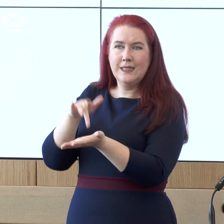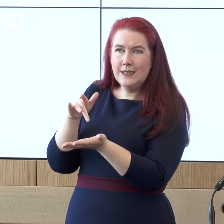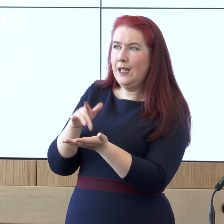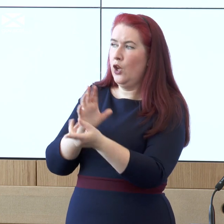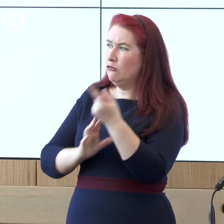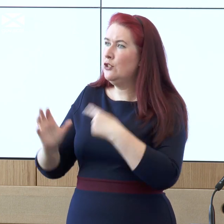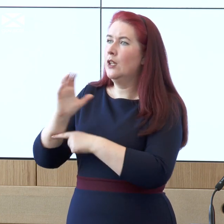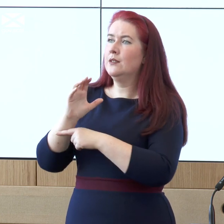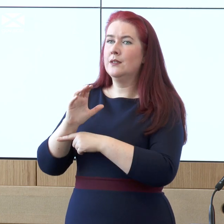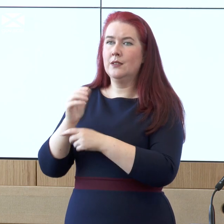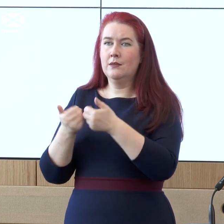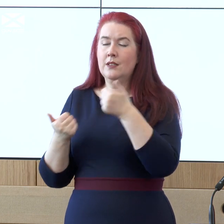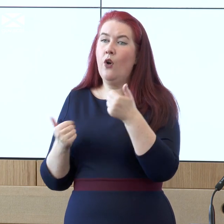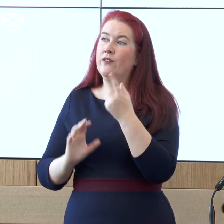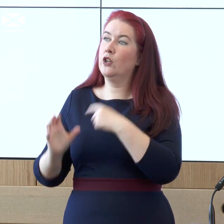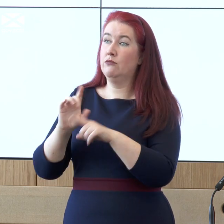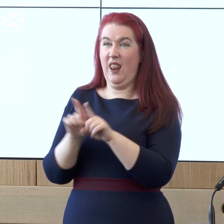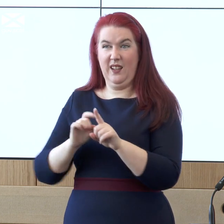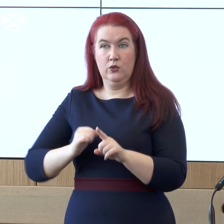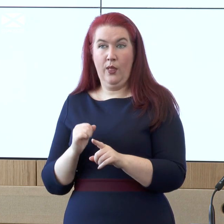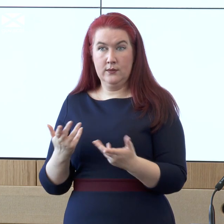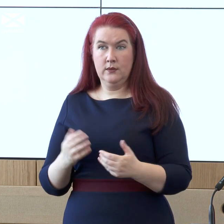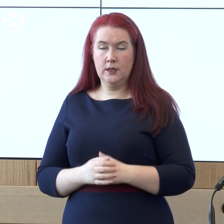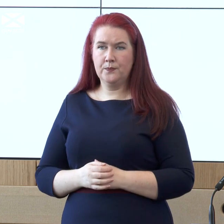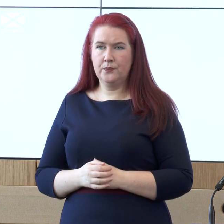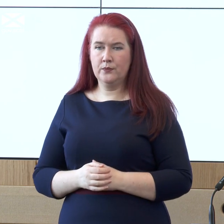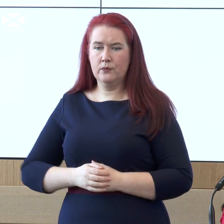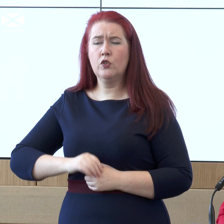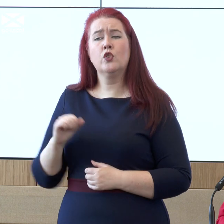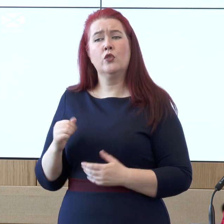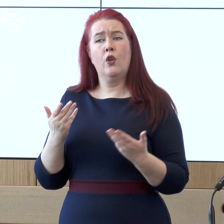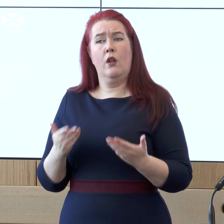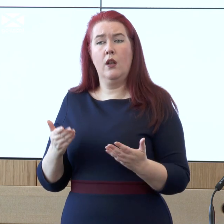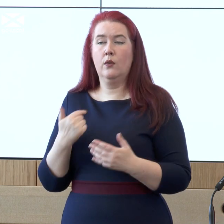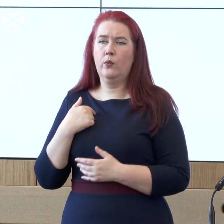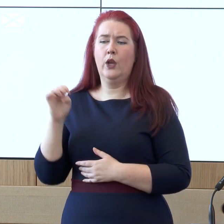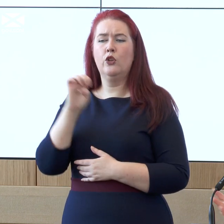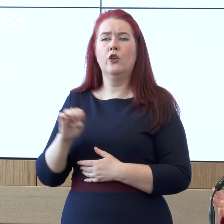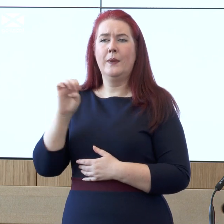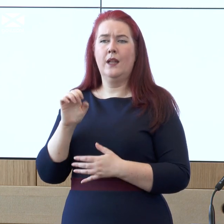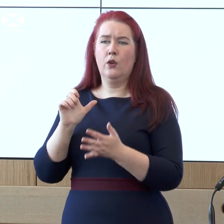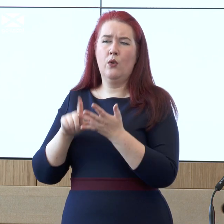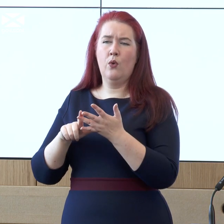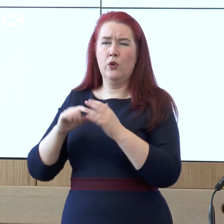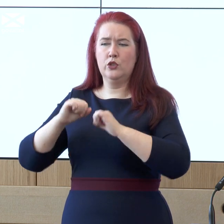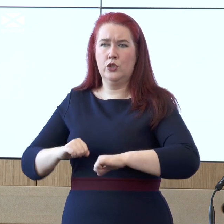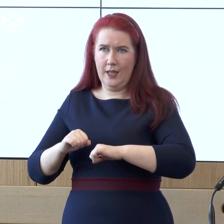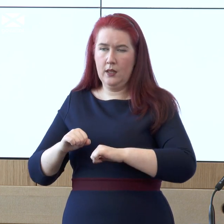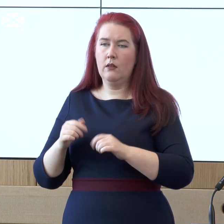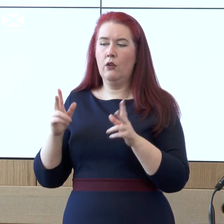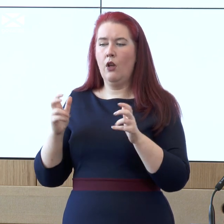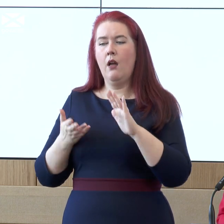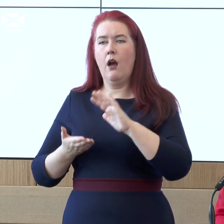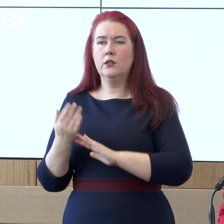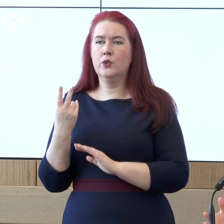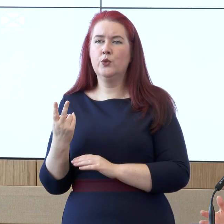and devolved nations like ours. Scotland is currently the European co-chair of what's called the Under Two